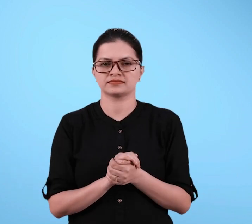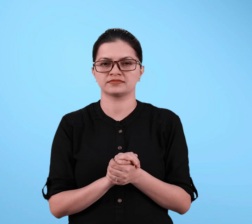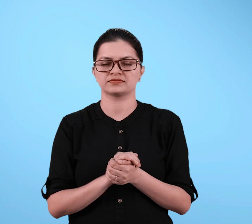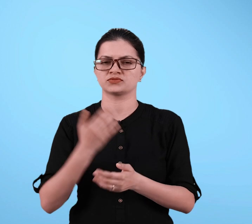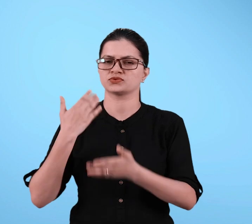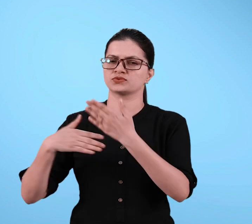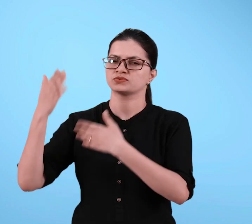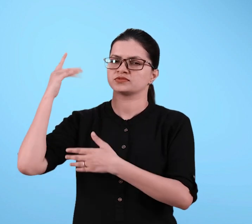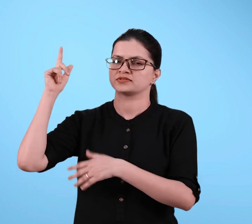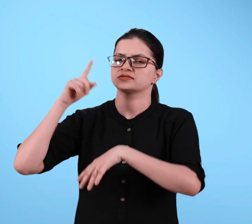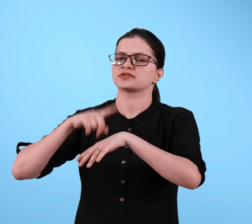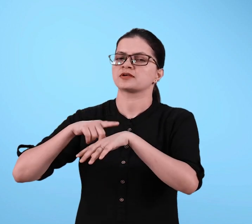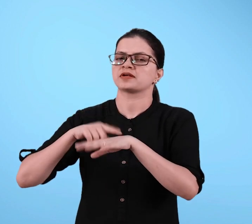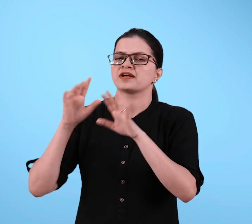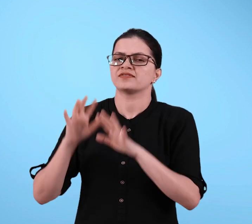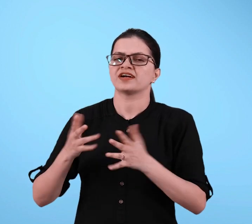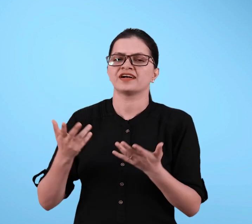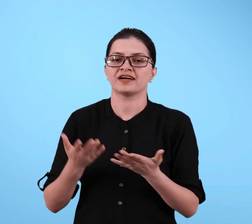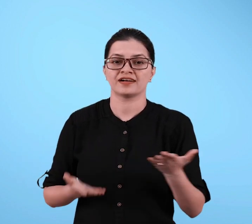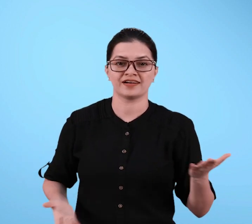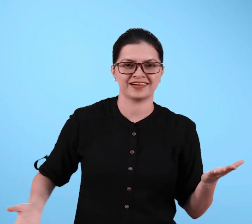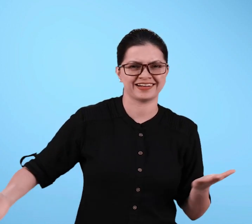Stitching was In those not days, known. stitching was not known.